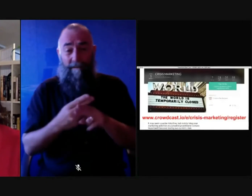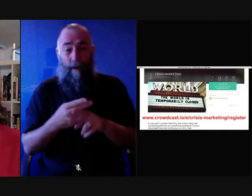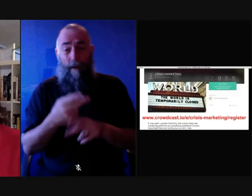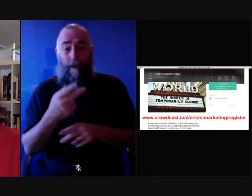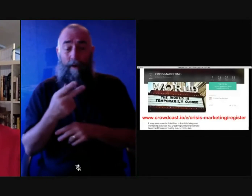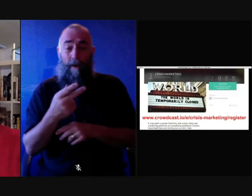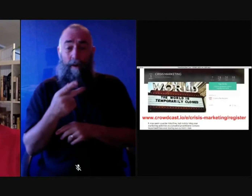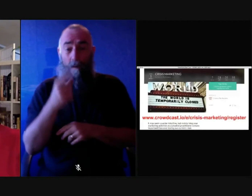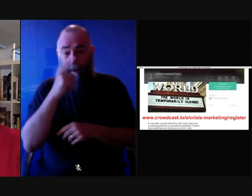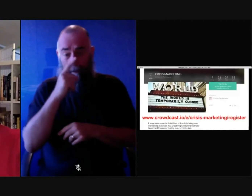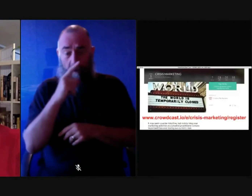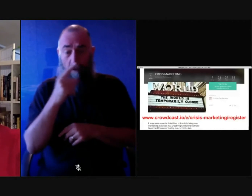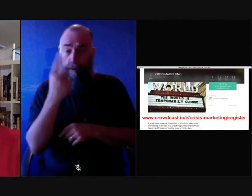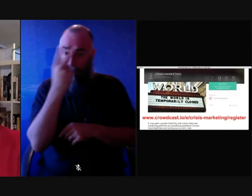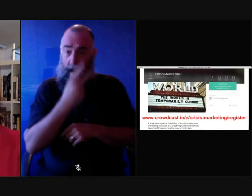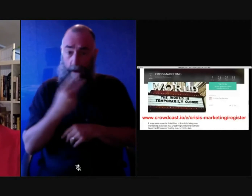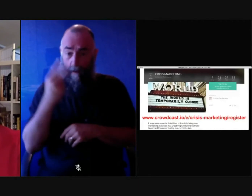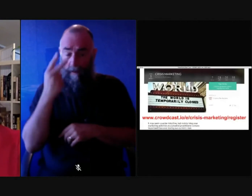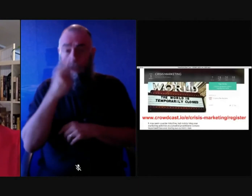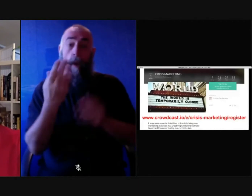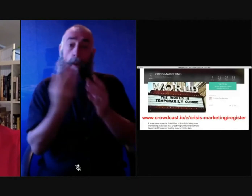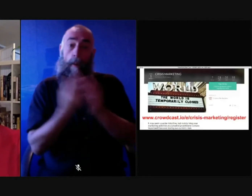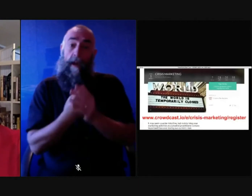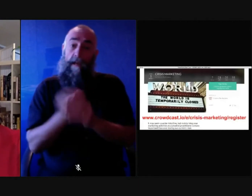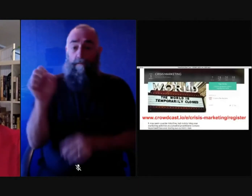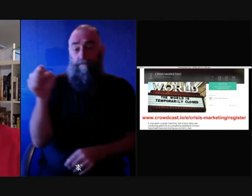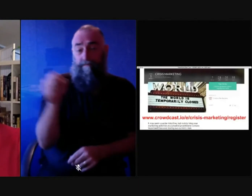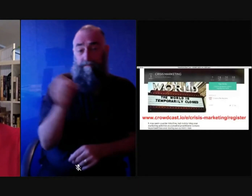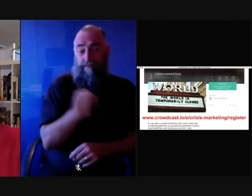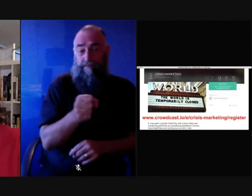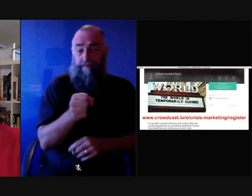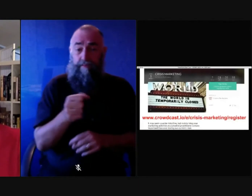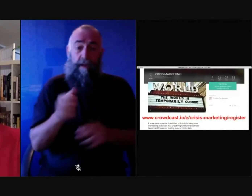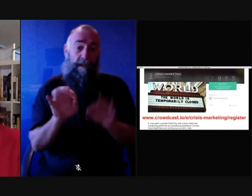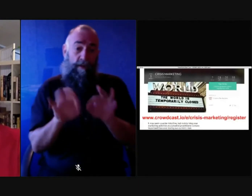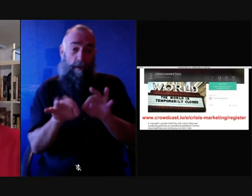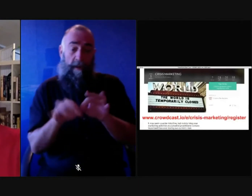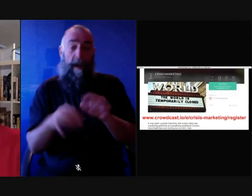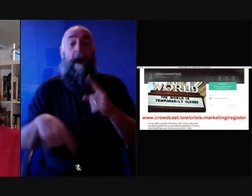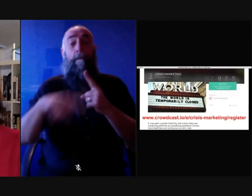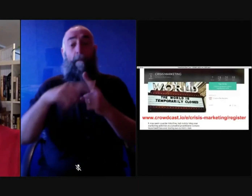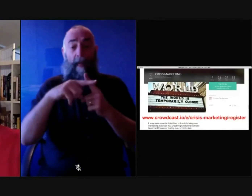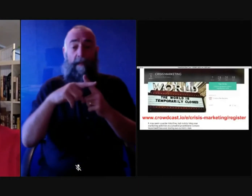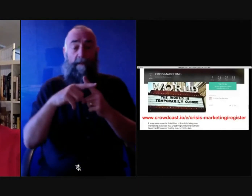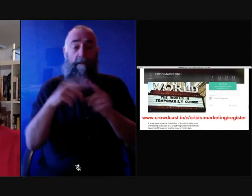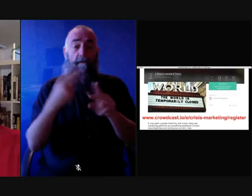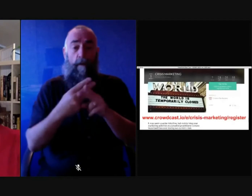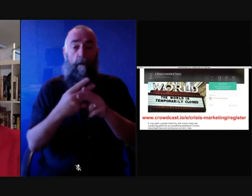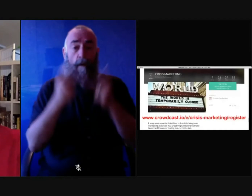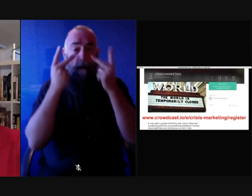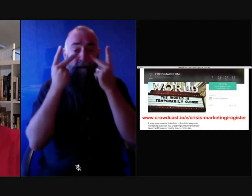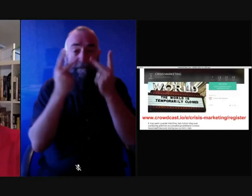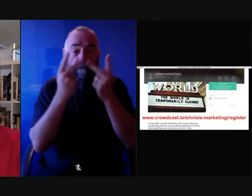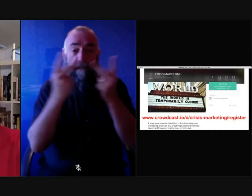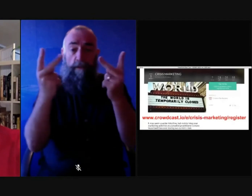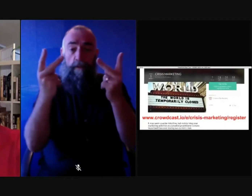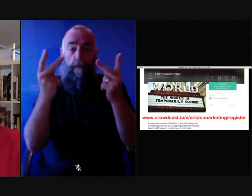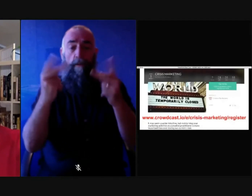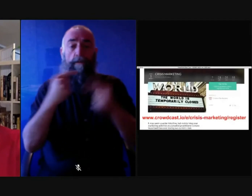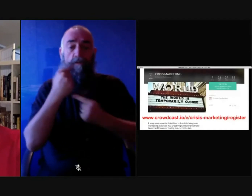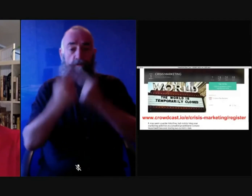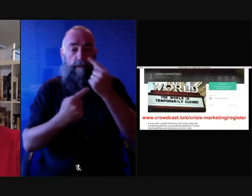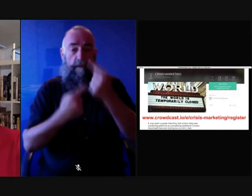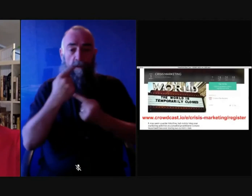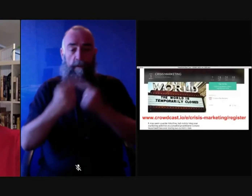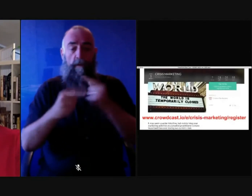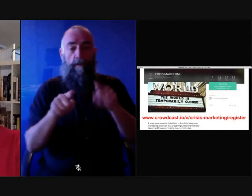with Auslan interpretation and visual description, all about the different kinds of things that we can think of to help you with